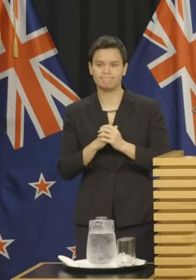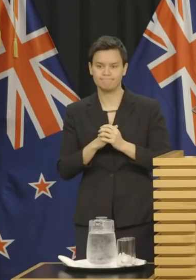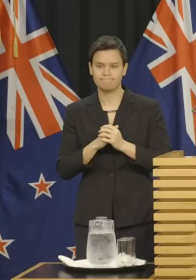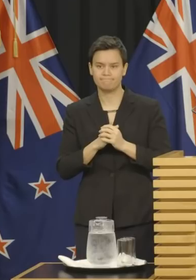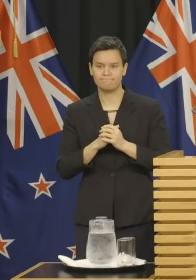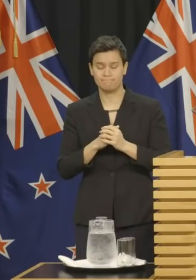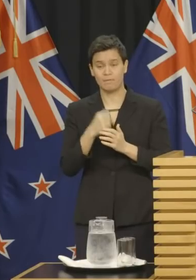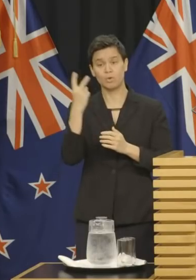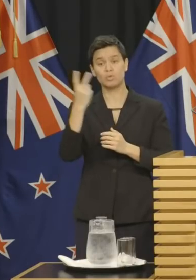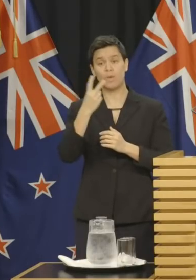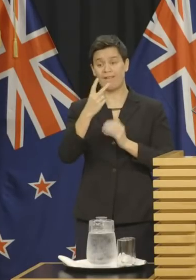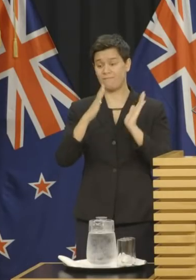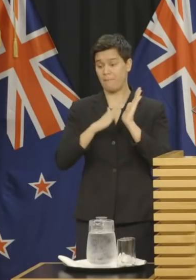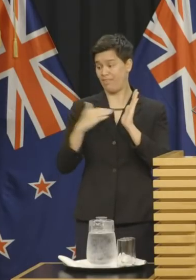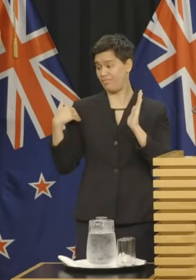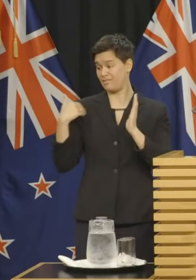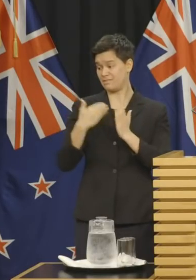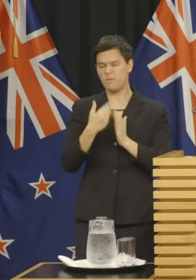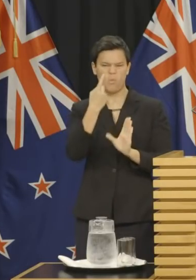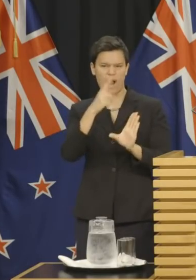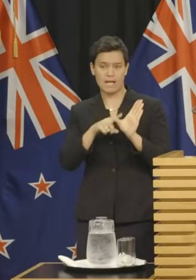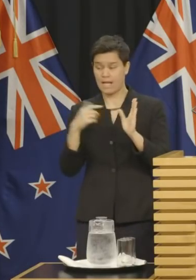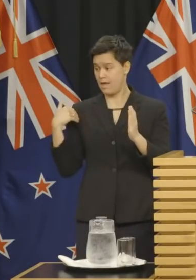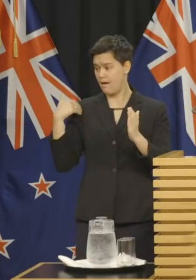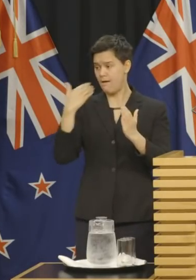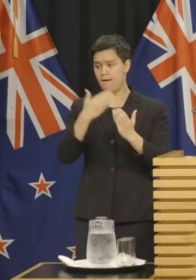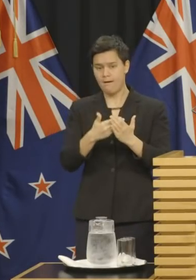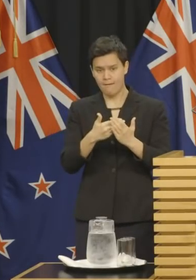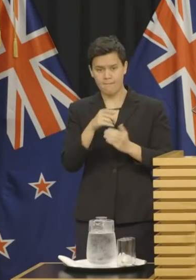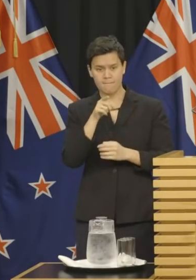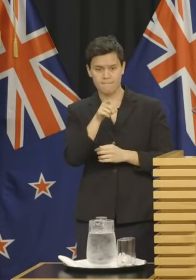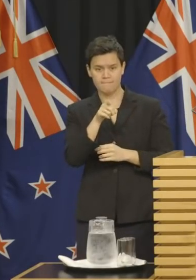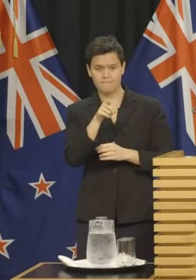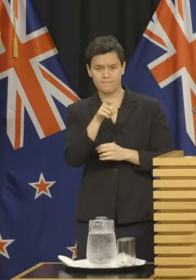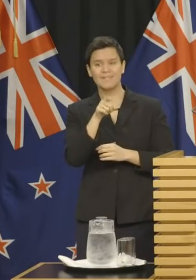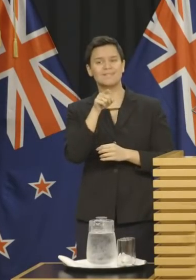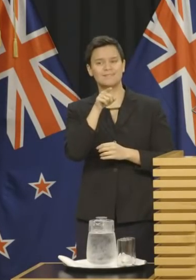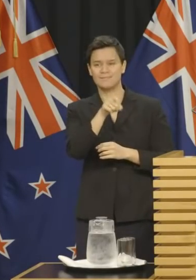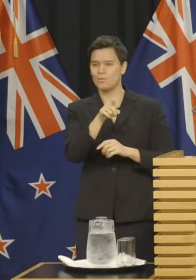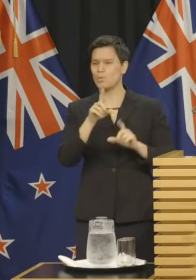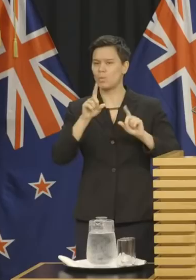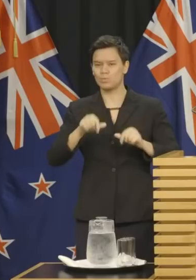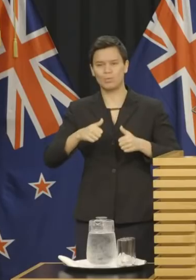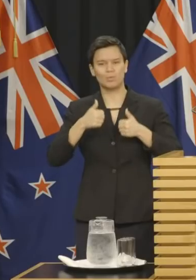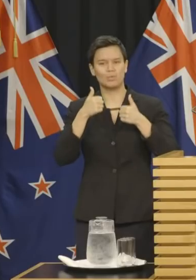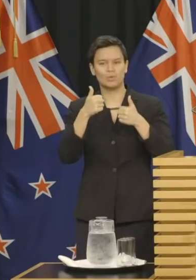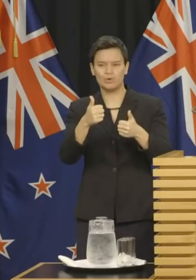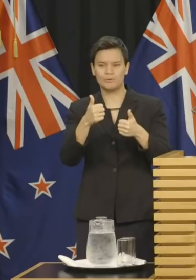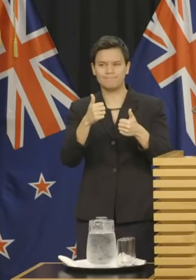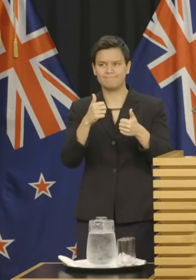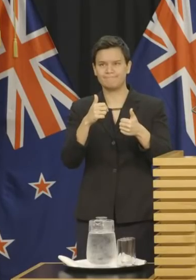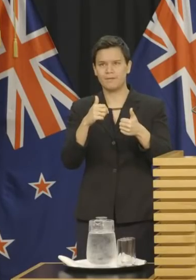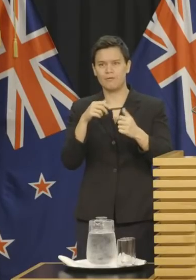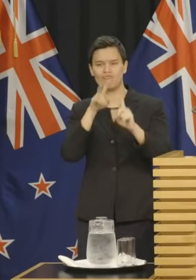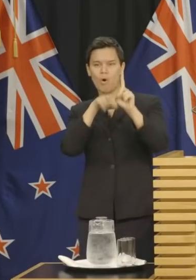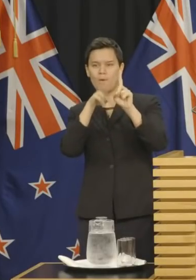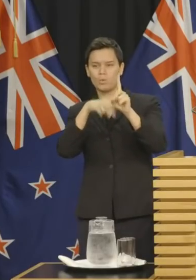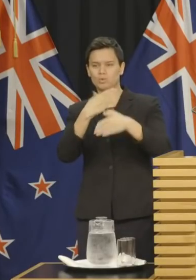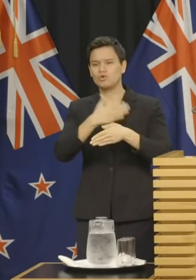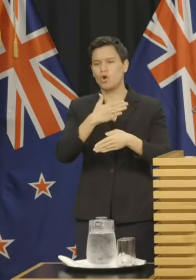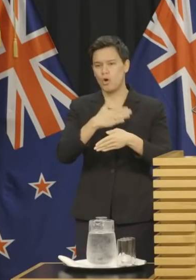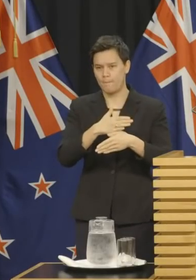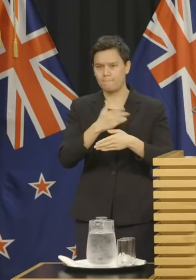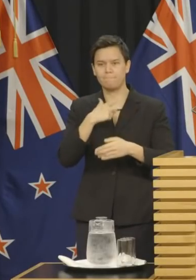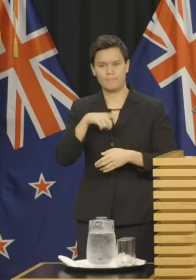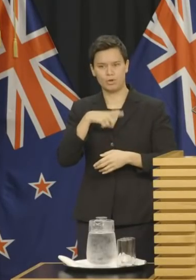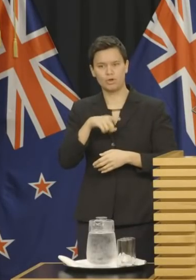of 12 months. In undertaking this relationship, he has opened himself up to accusations of improperly